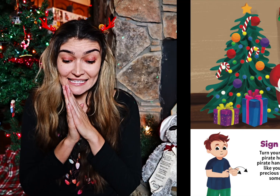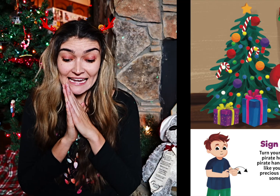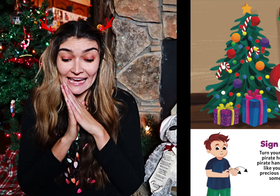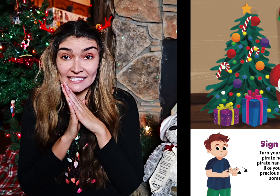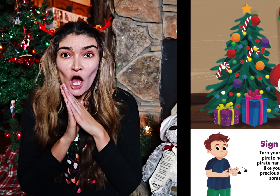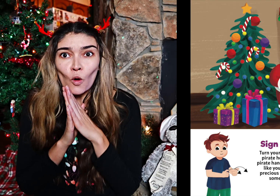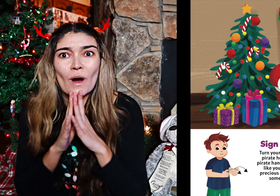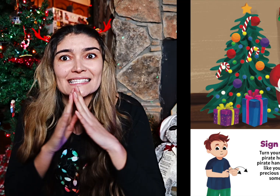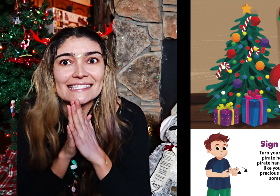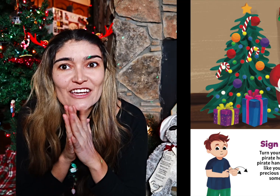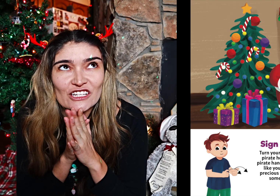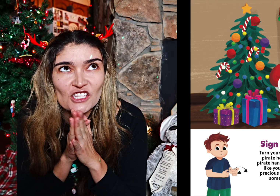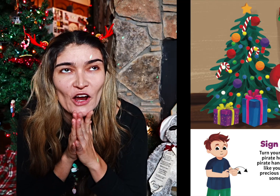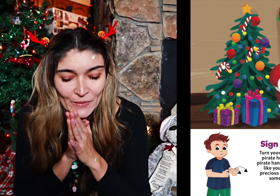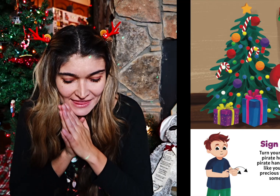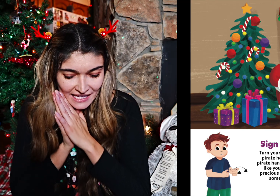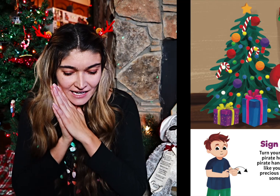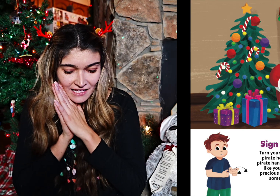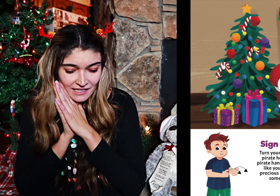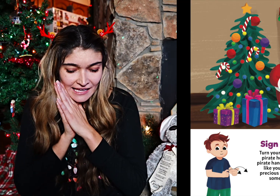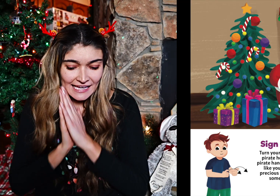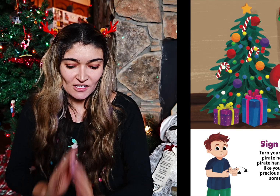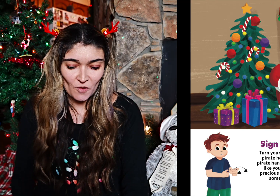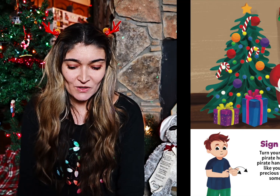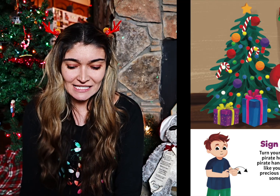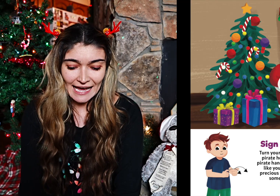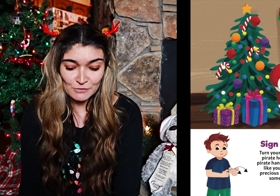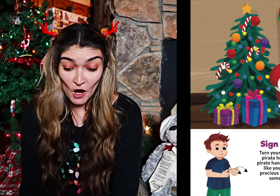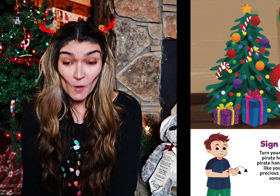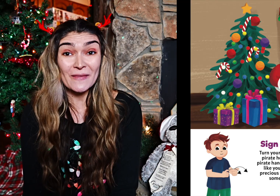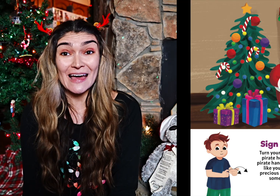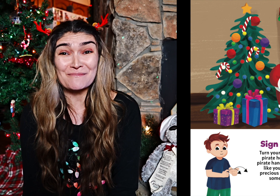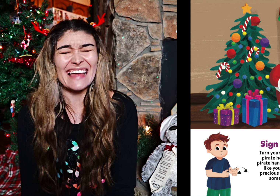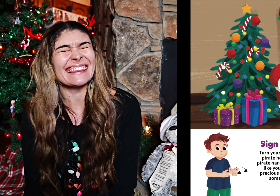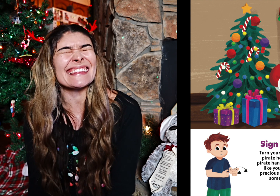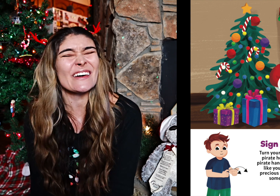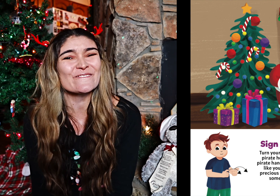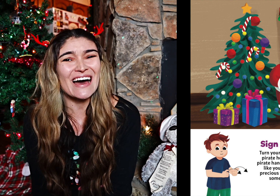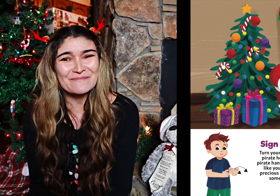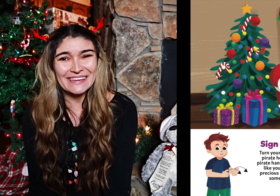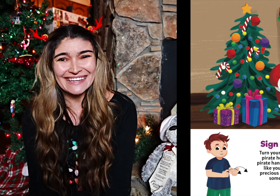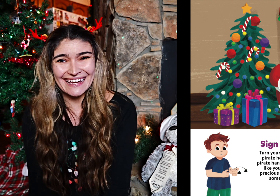tonight. What secrets are within? It's almost time to open them and let the fun